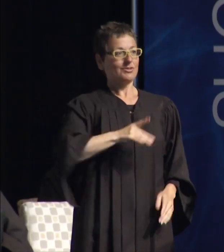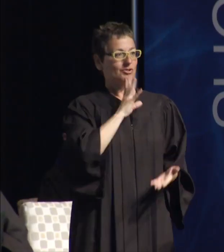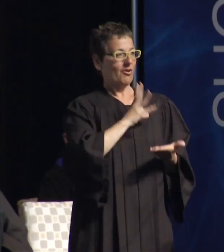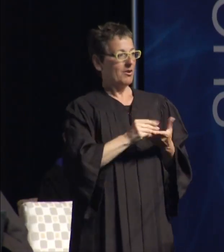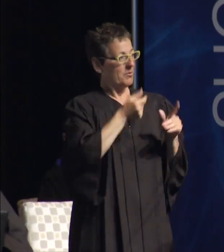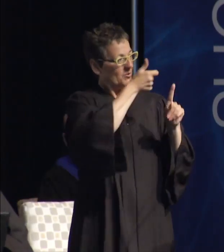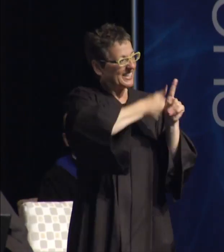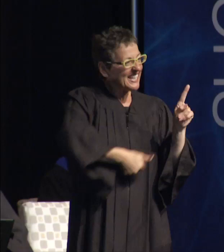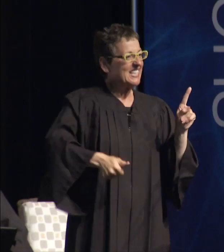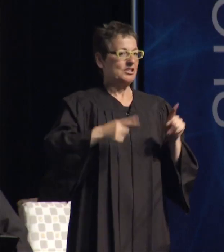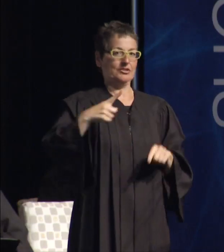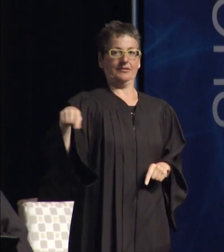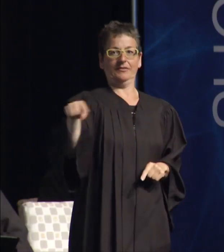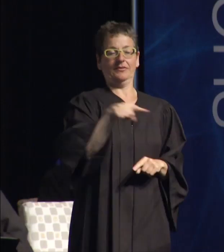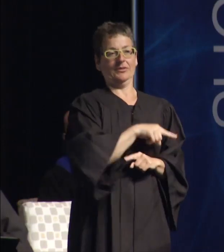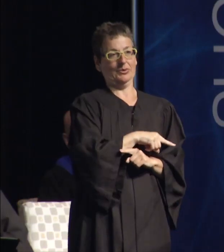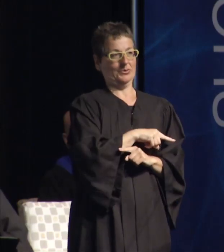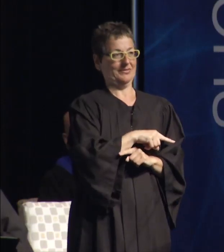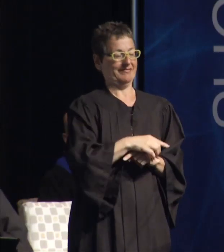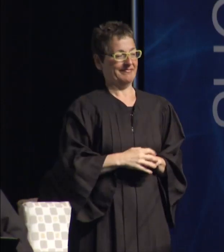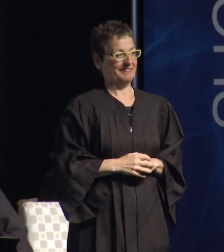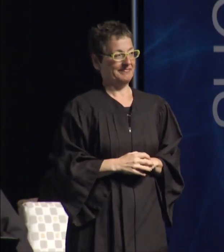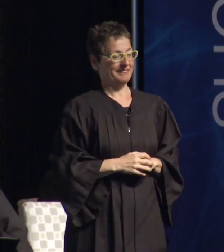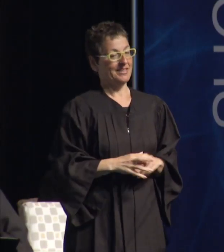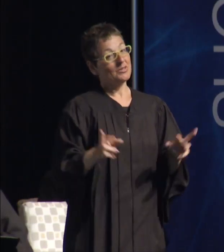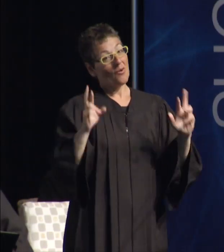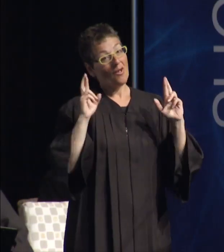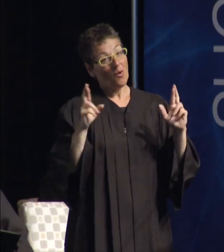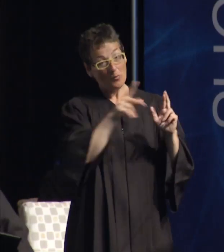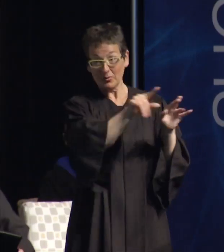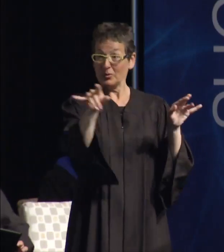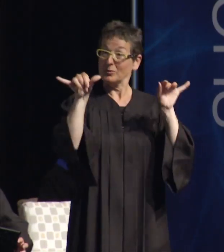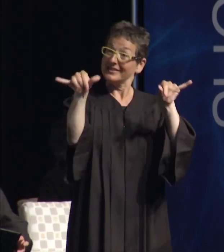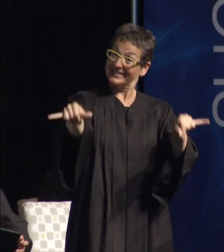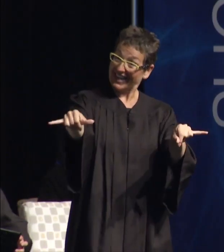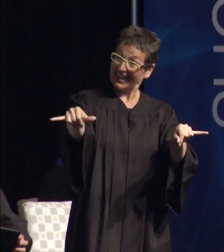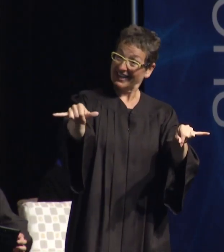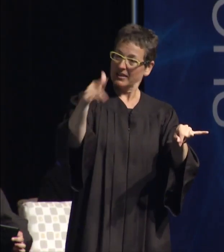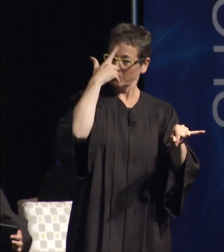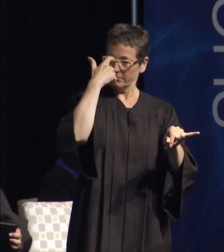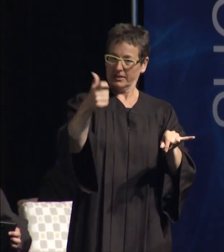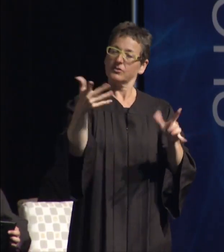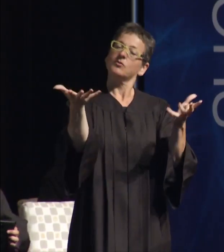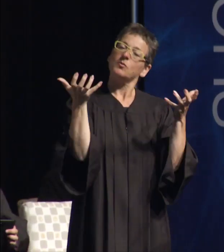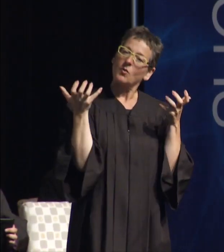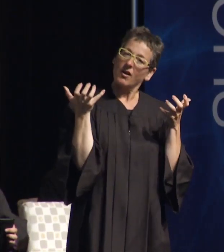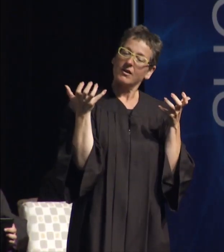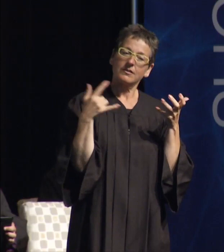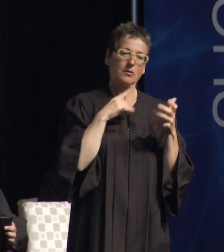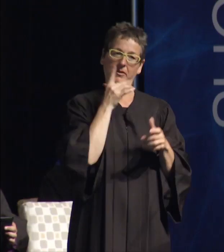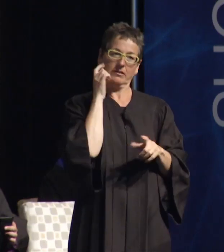one of you who passed across this stage. So hopefully you'll stay because you want to and not because you have to.